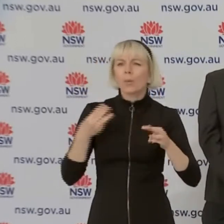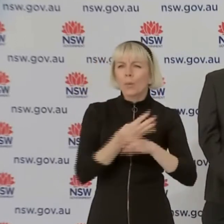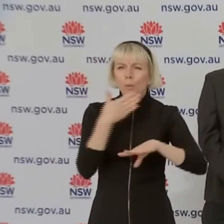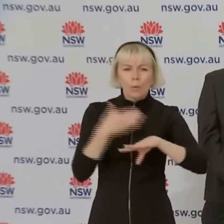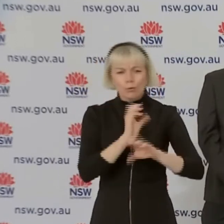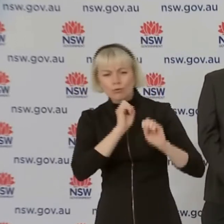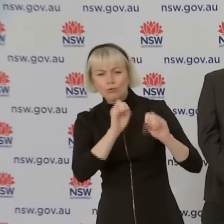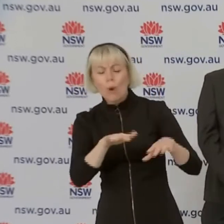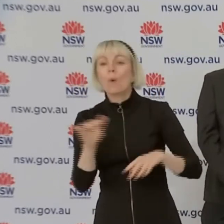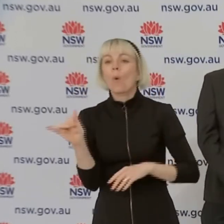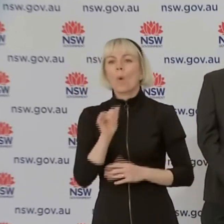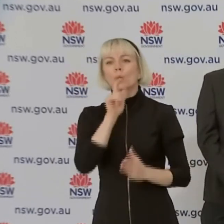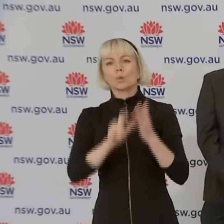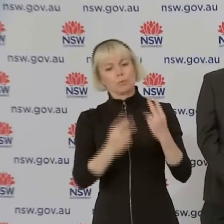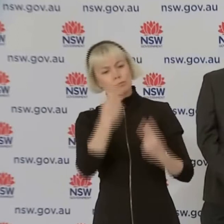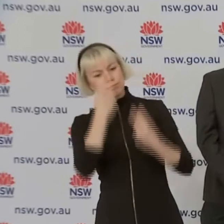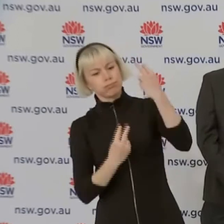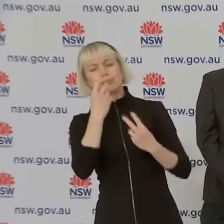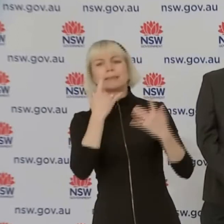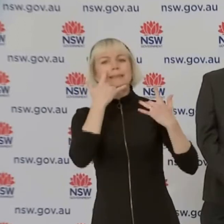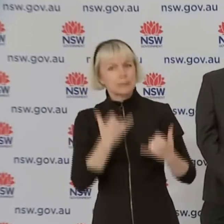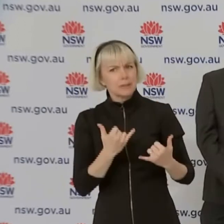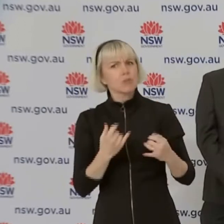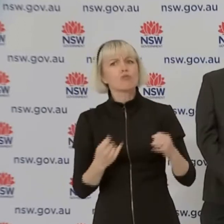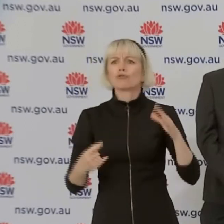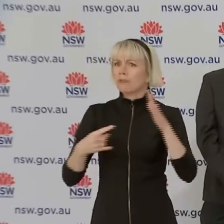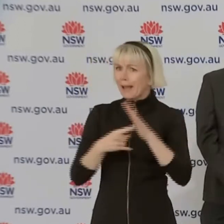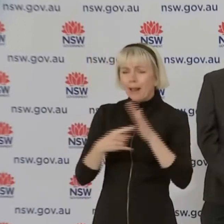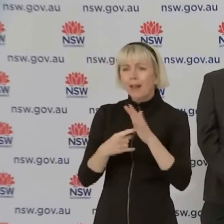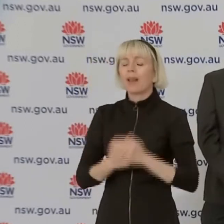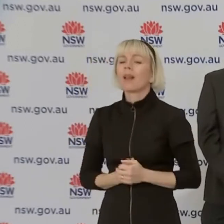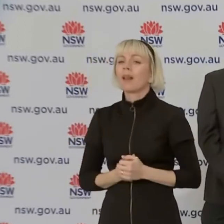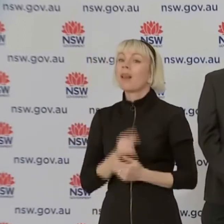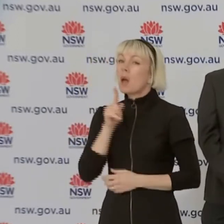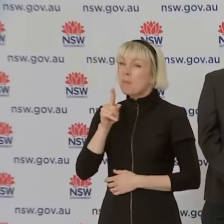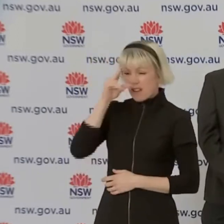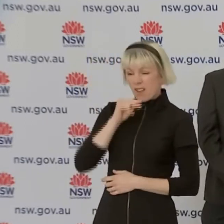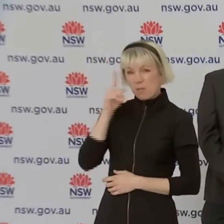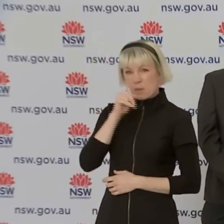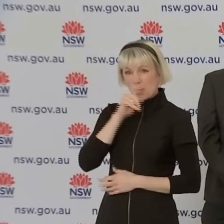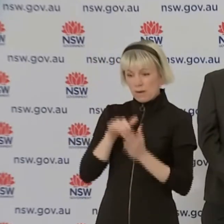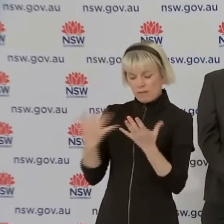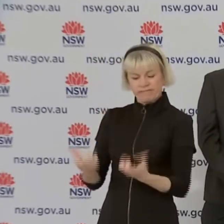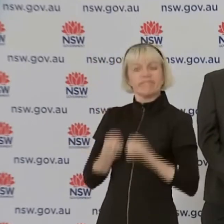as Dr. Chant had said a few days ago, that age group is also quite mobile and susceptible to getting the virus and taking it home to their families.